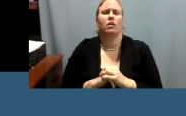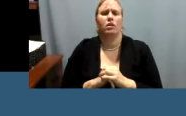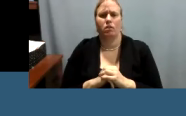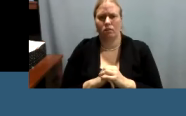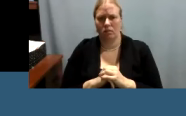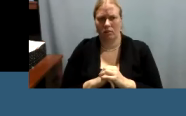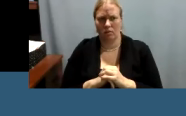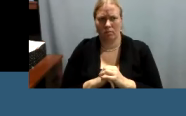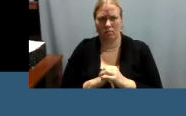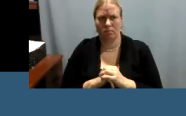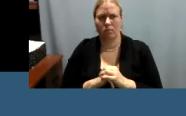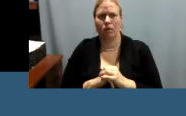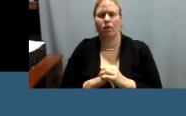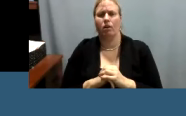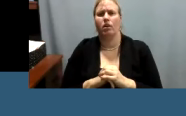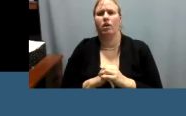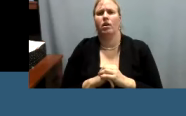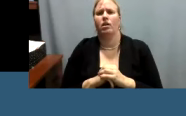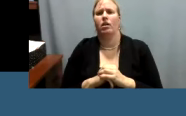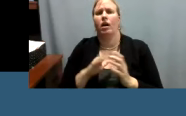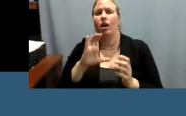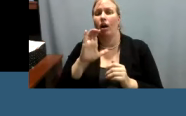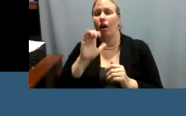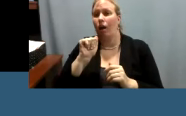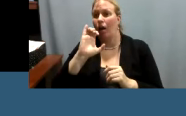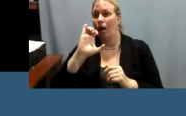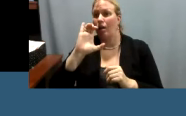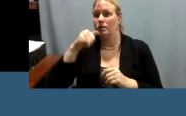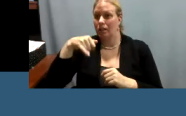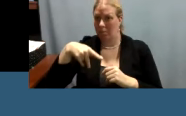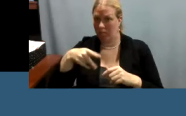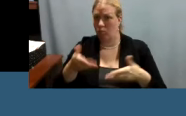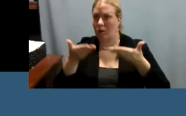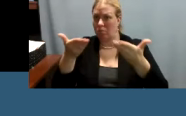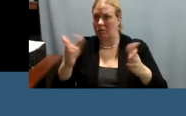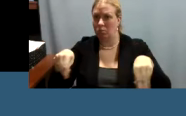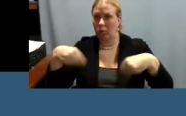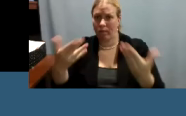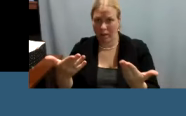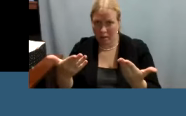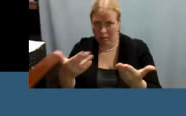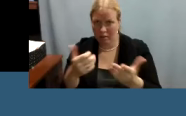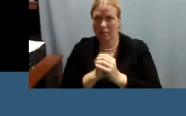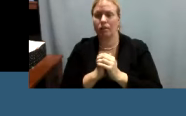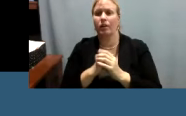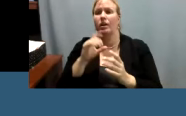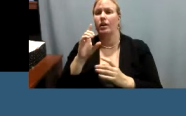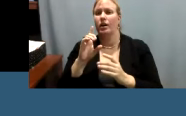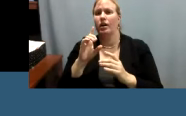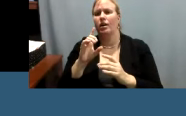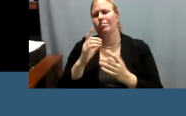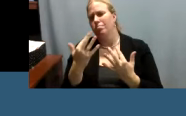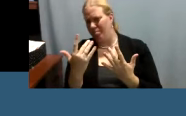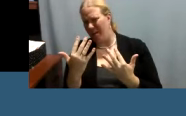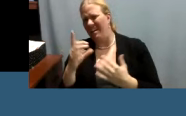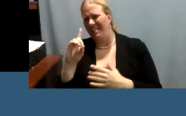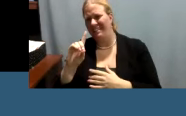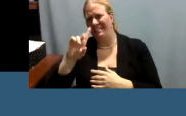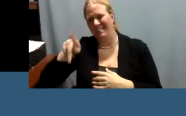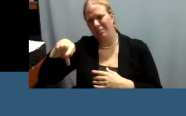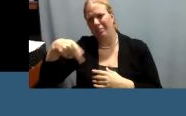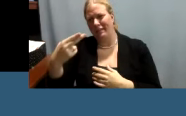provided recommendations dph the department of public health will initiate um announce the official um phase levels